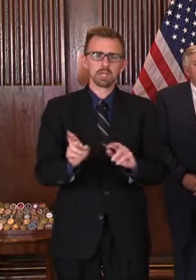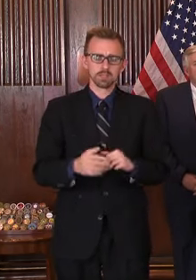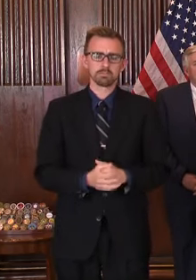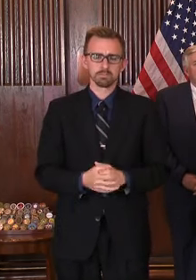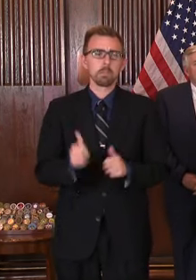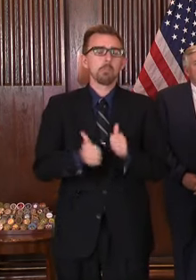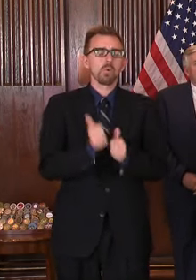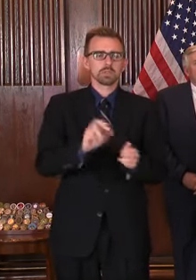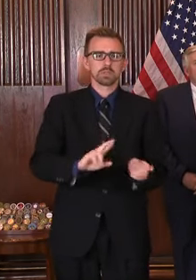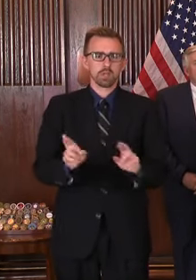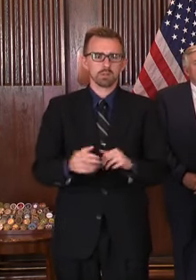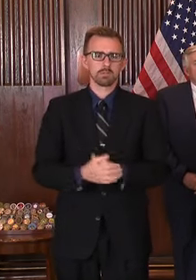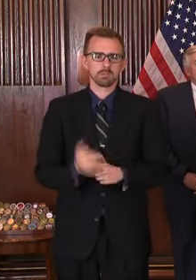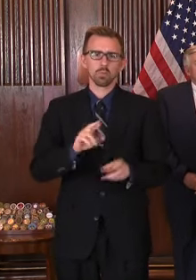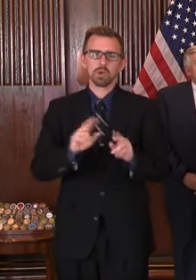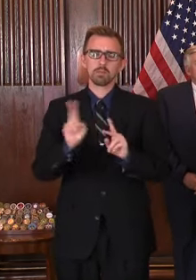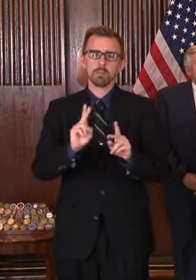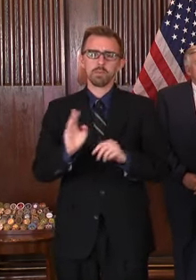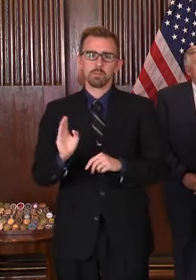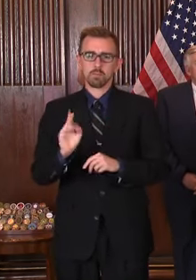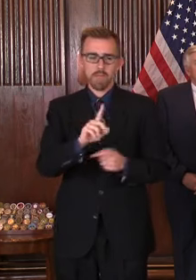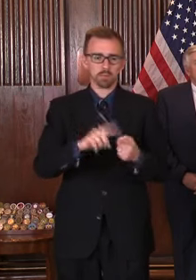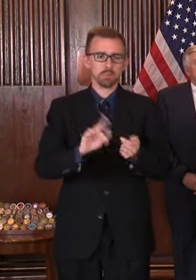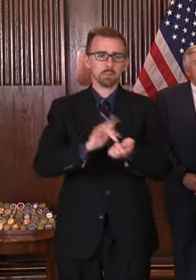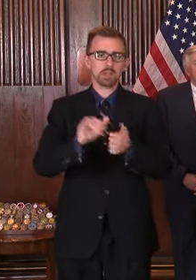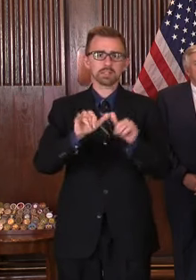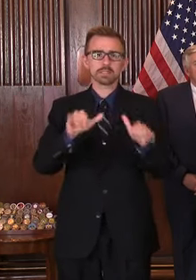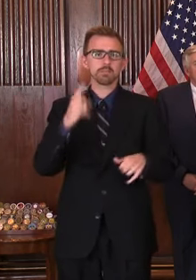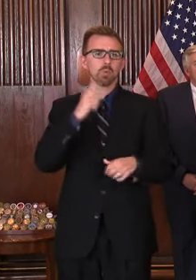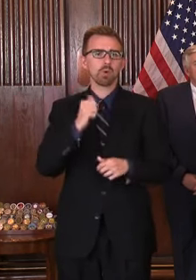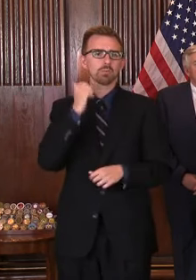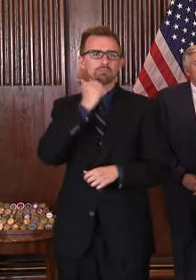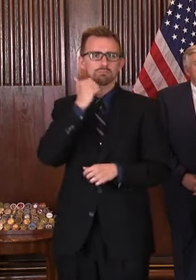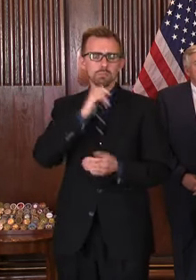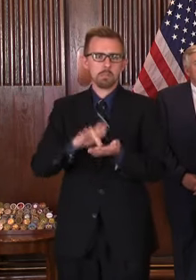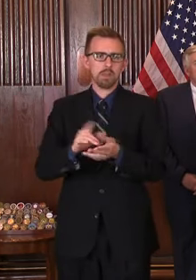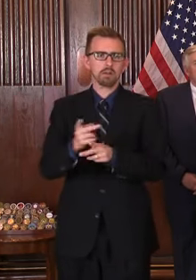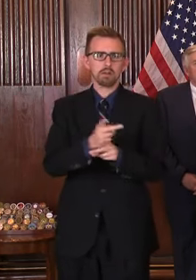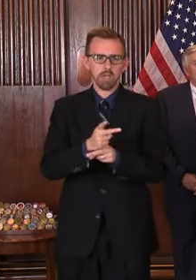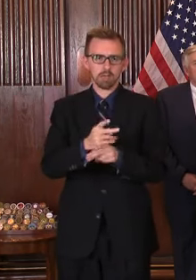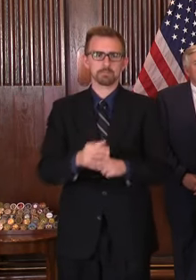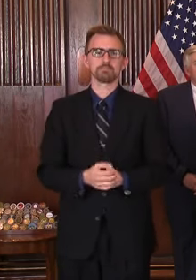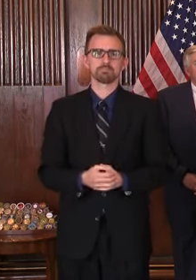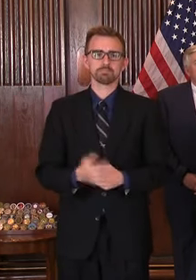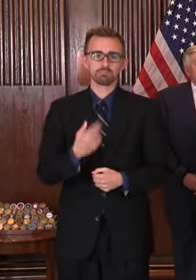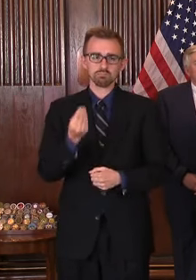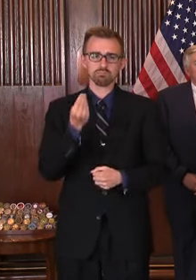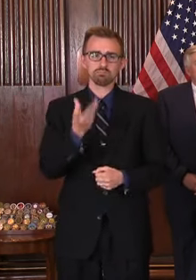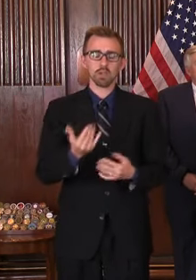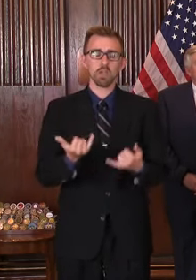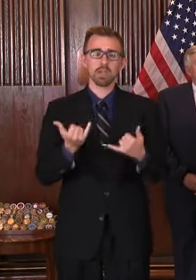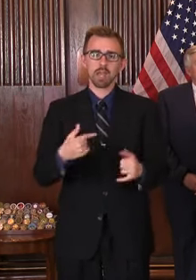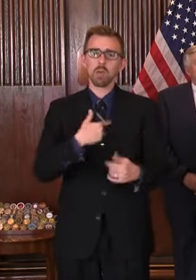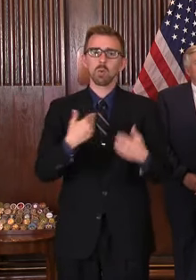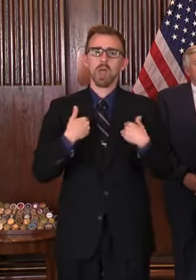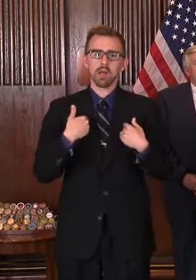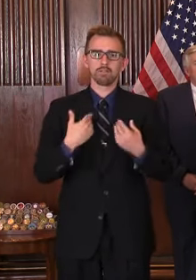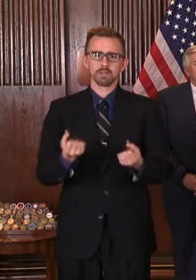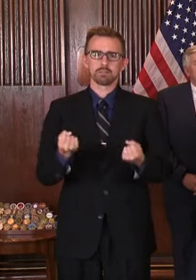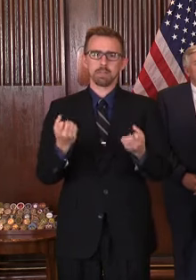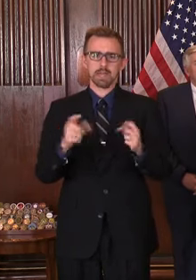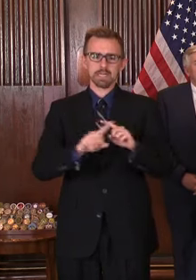to reenter the medical systems for their routine medical care. I can tell you that now we have multiple